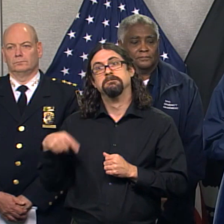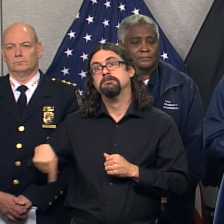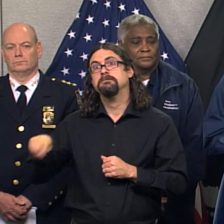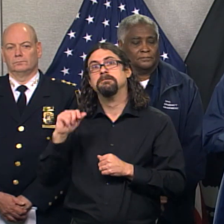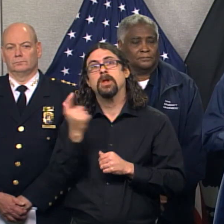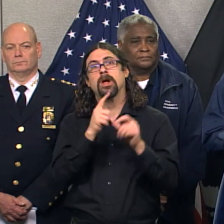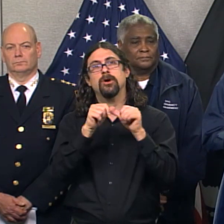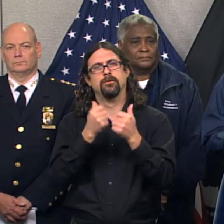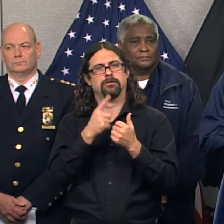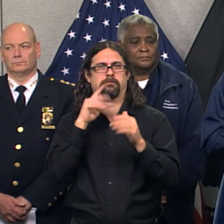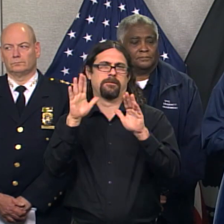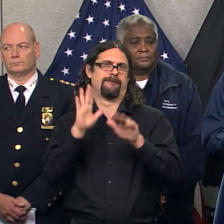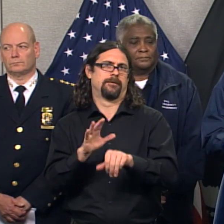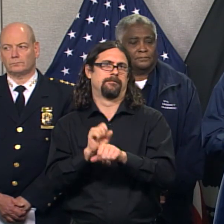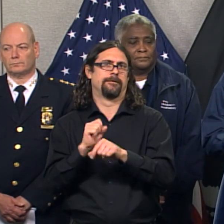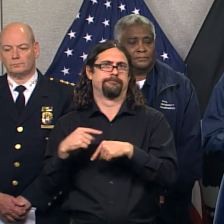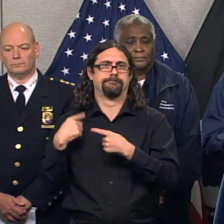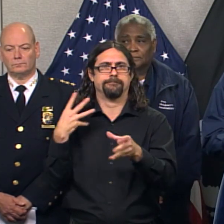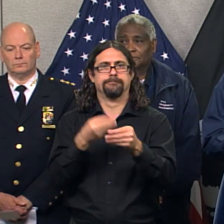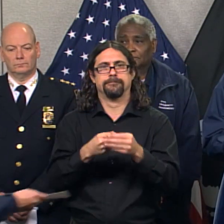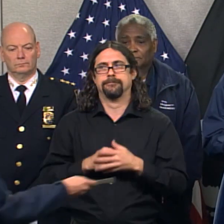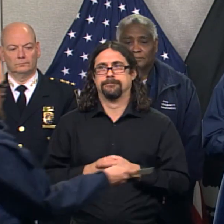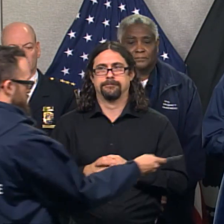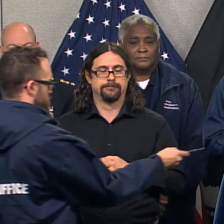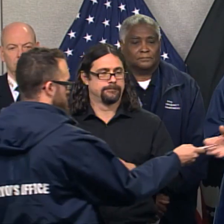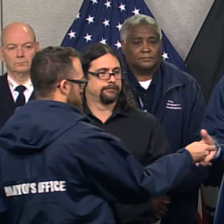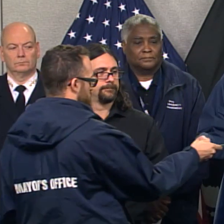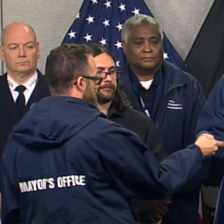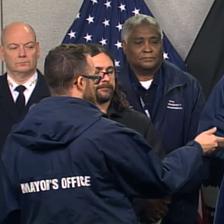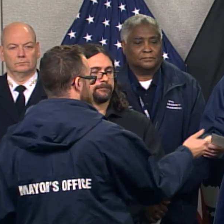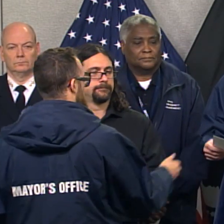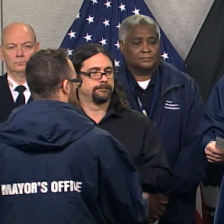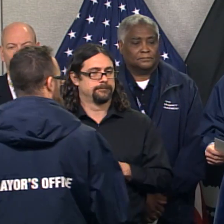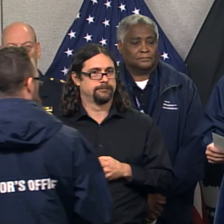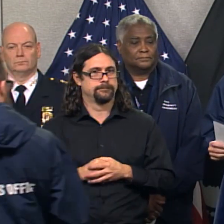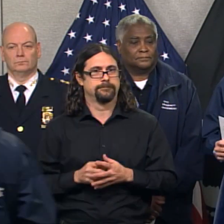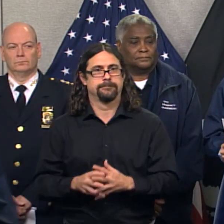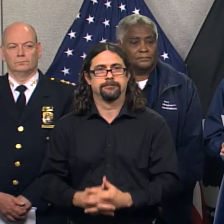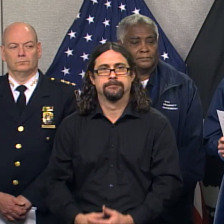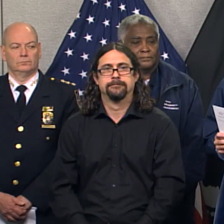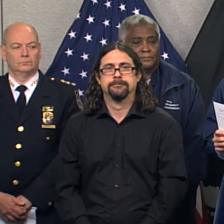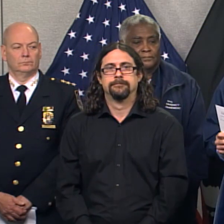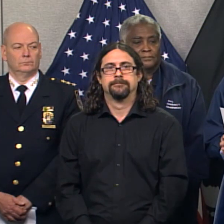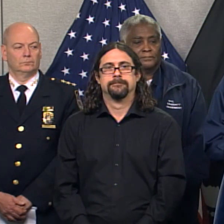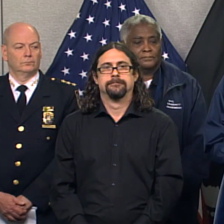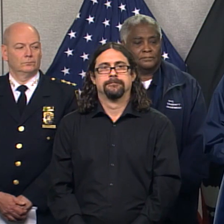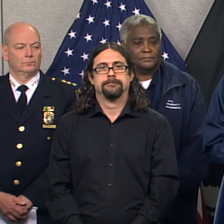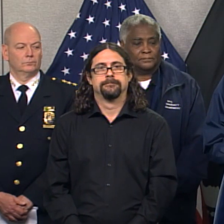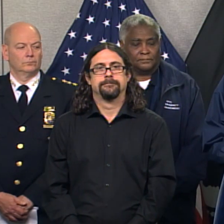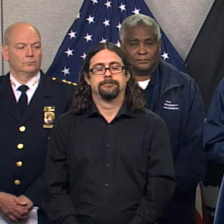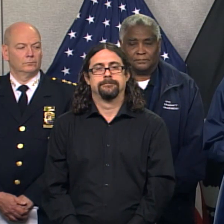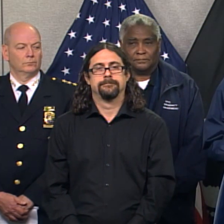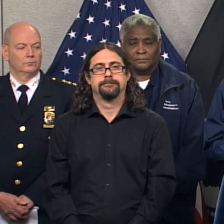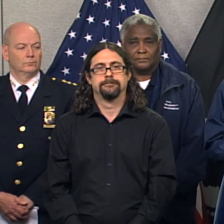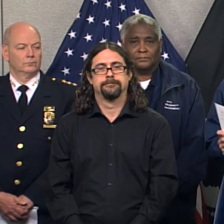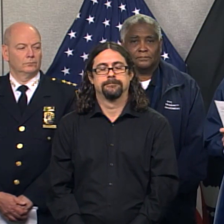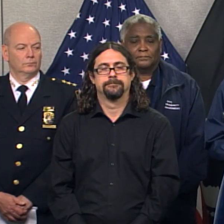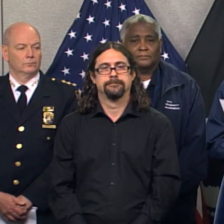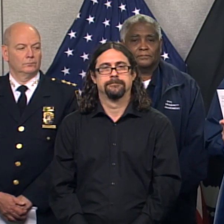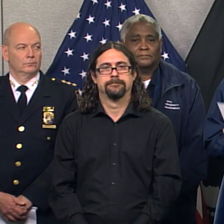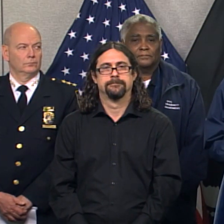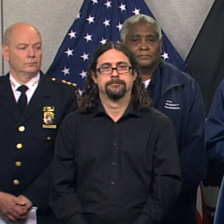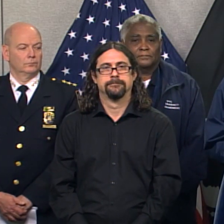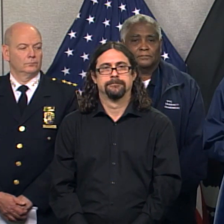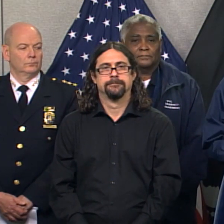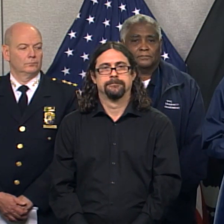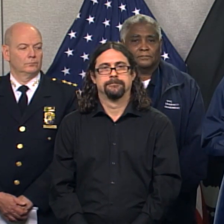had done today, clearing the walks for the residents out there. And thank you for that. But that's what the government's doing, and I think it's working